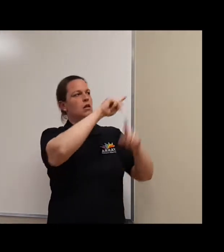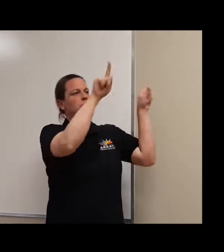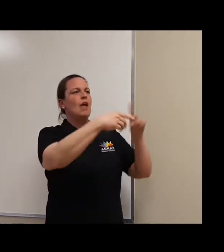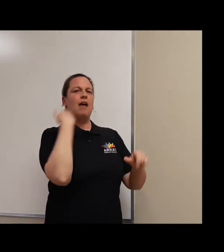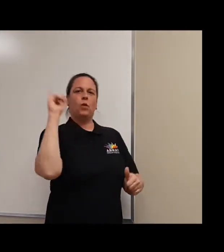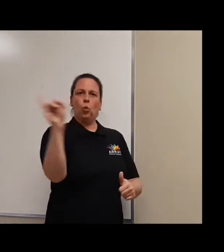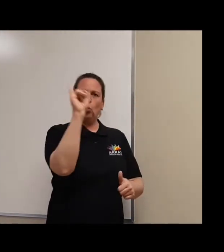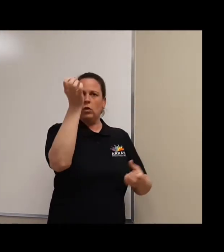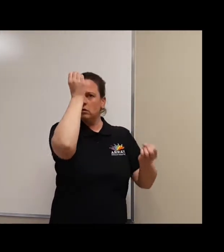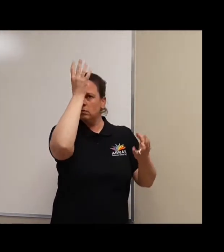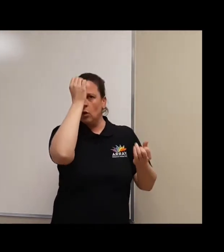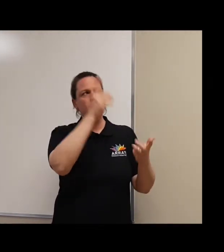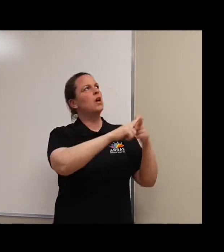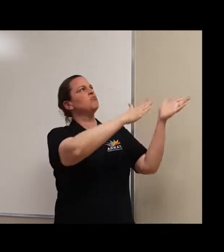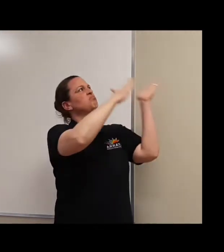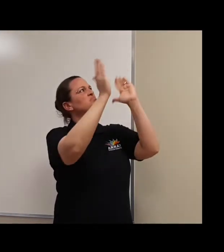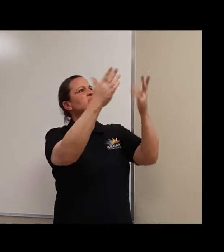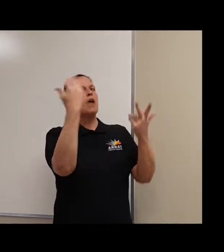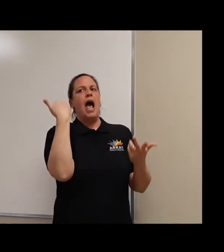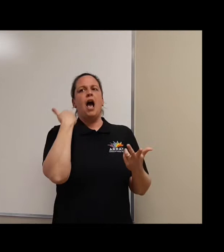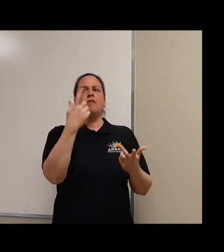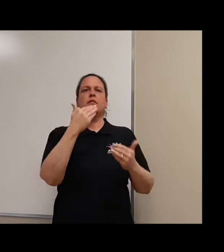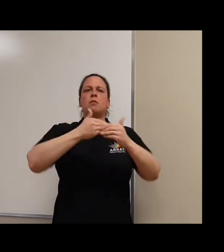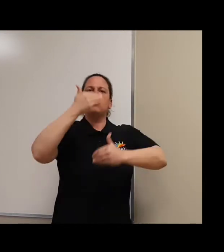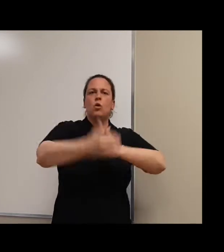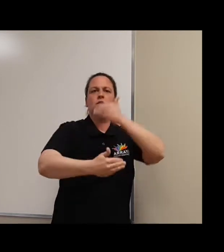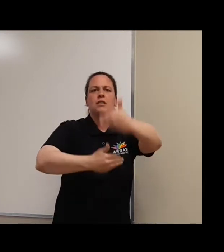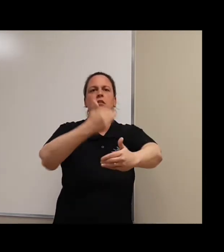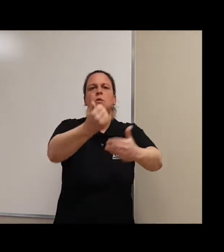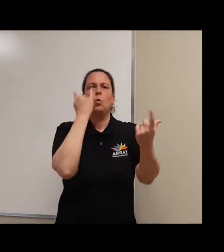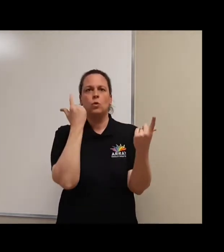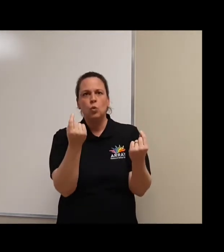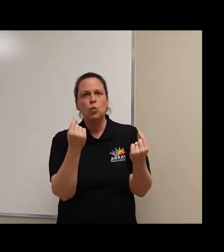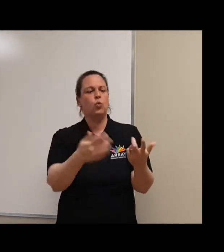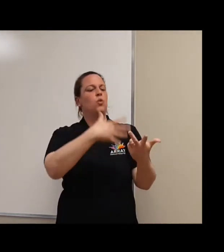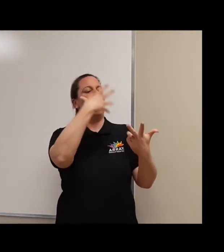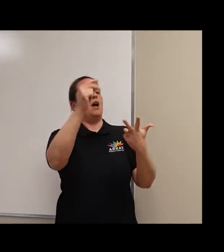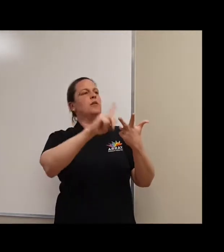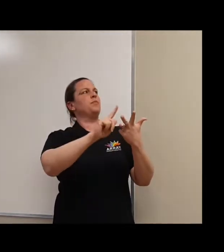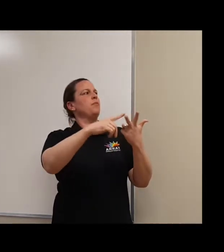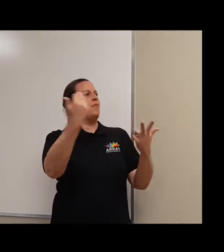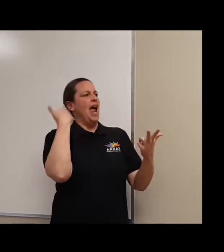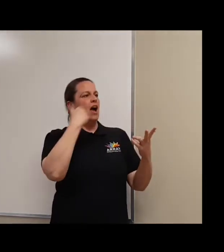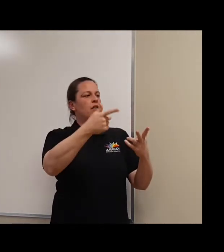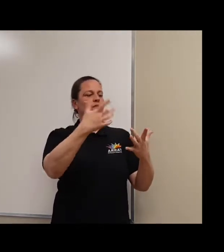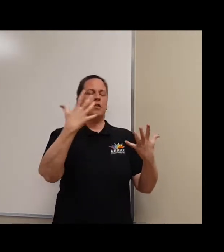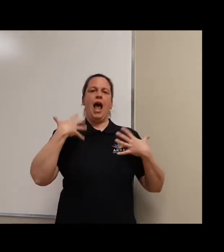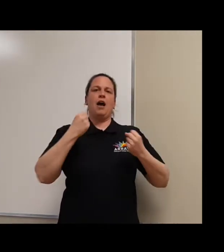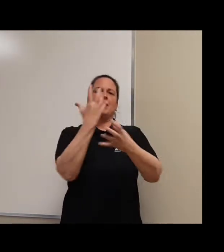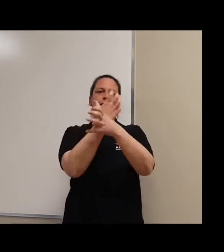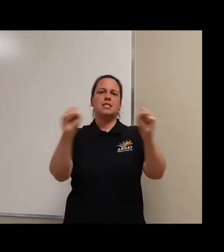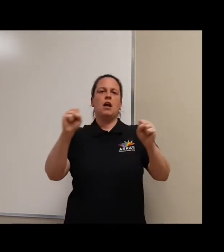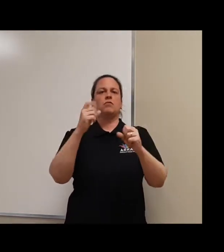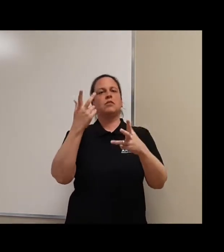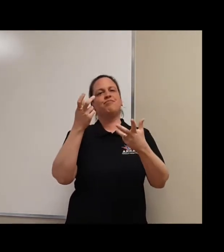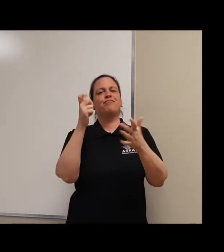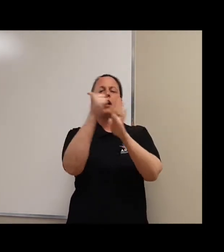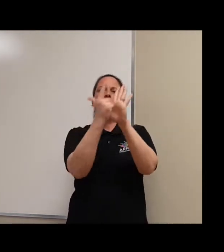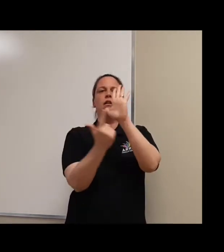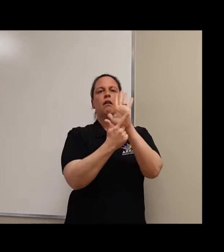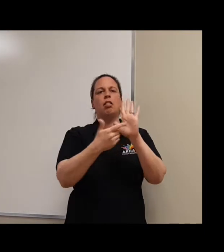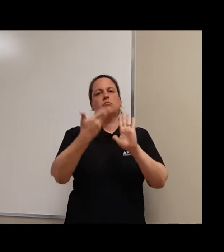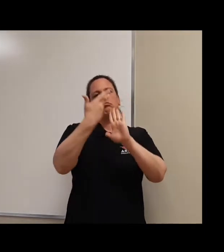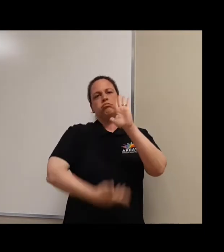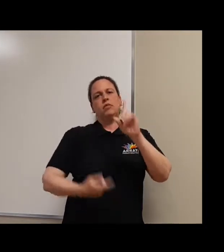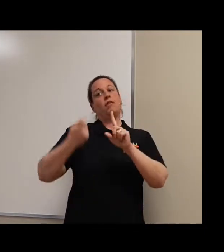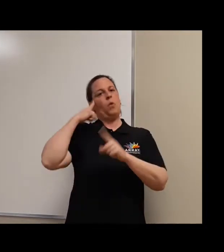Things like insurance information, processes, policies, health and safety laws. Some workplaces post their safety data sheets on their